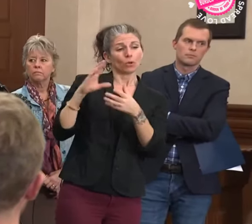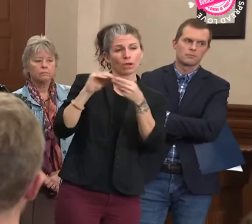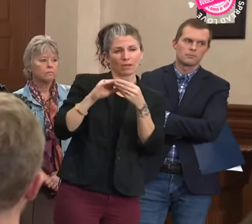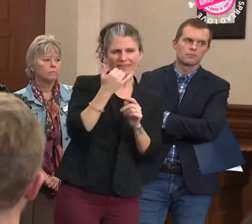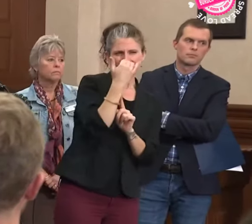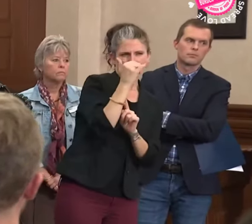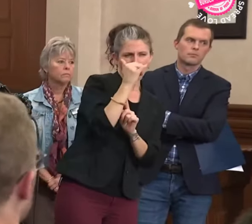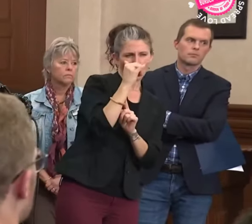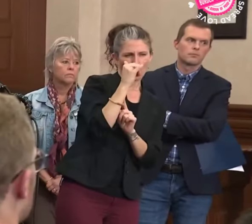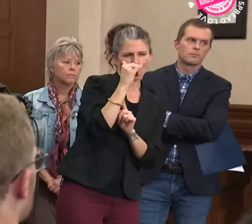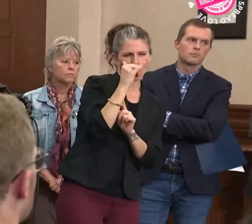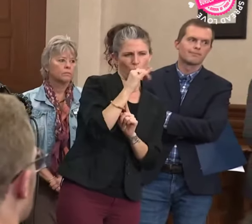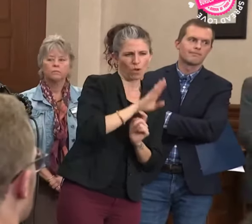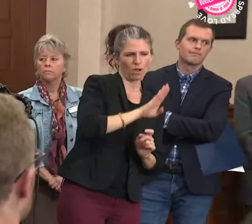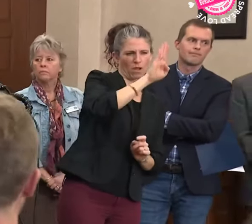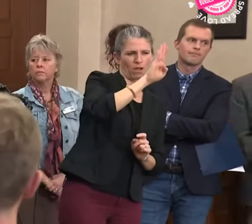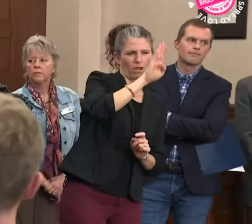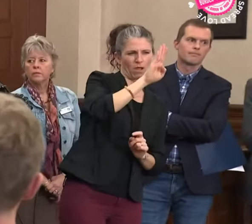I'm sorry.